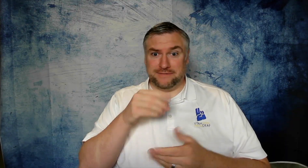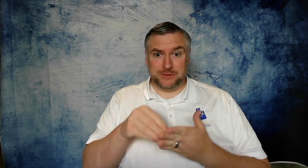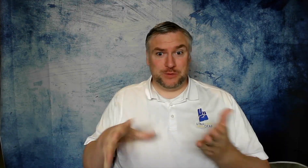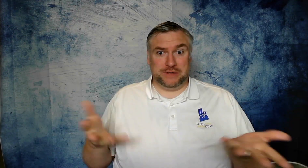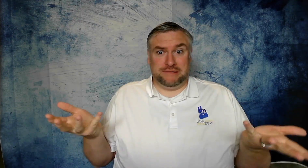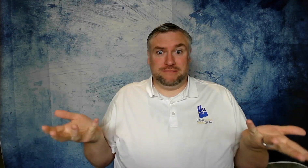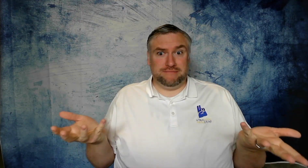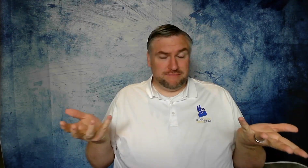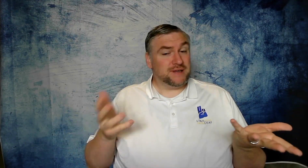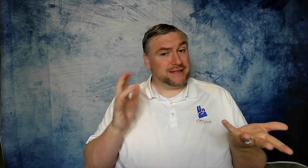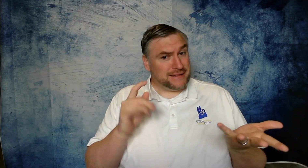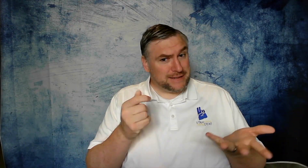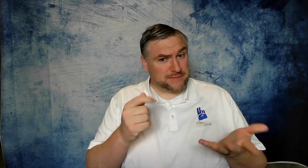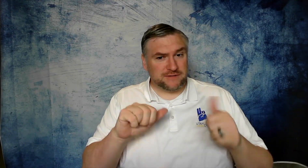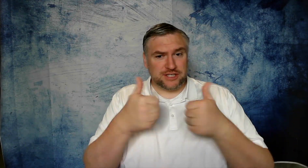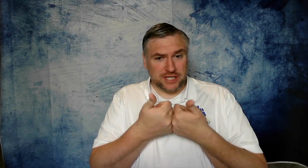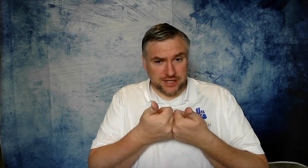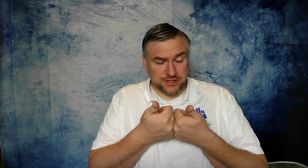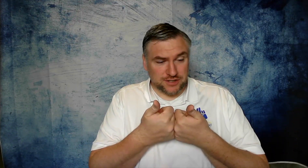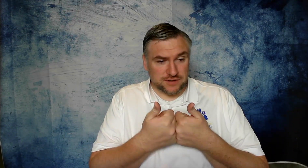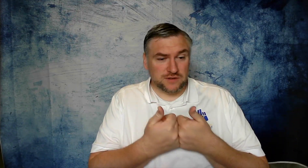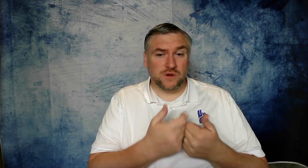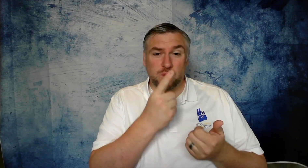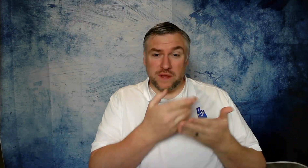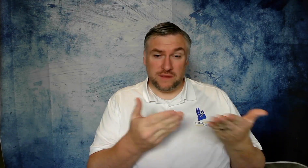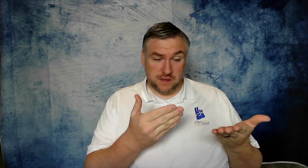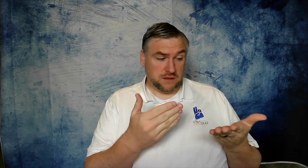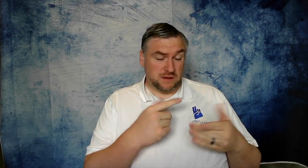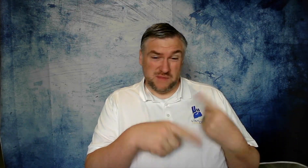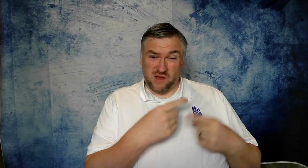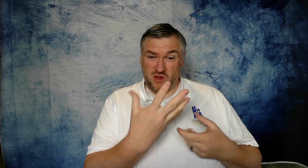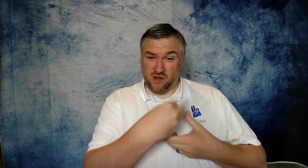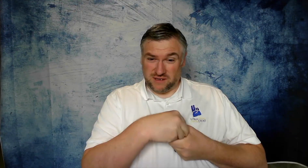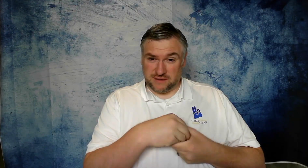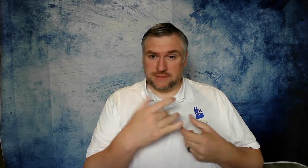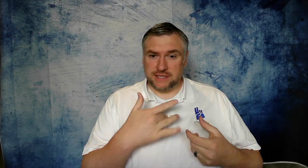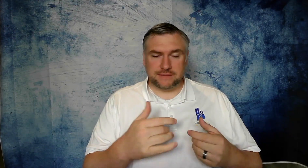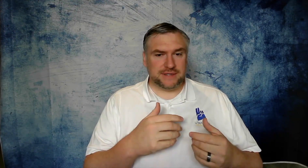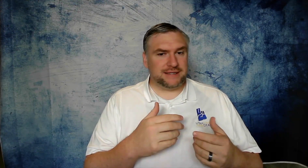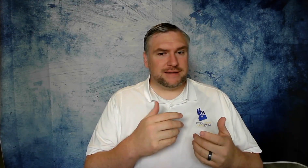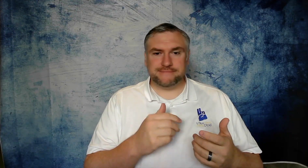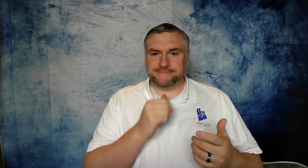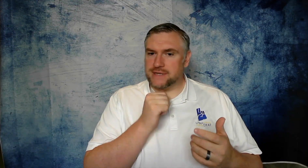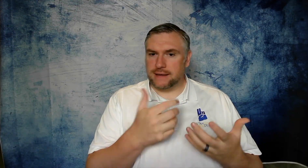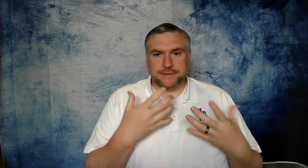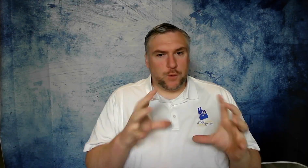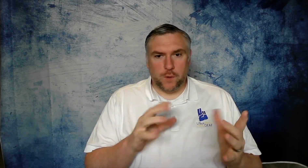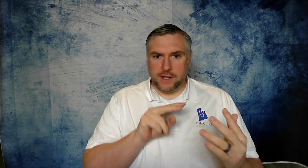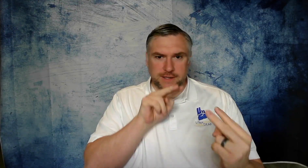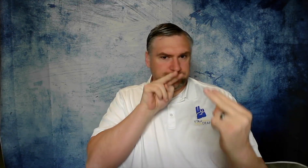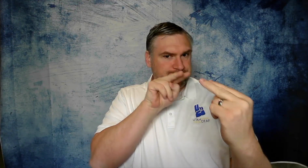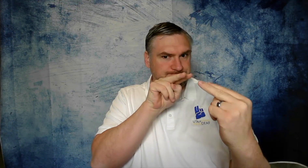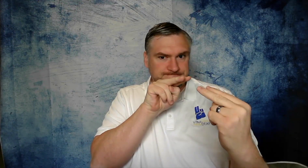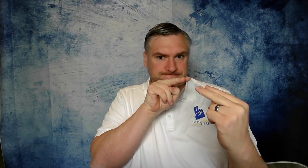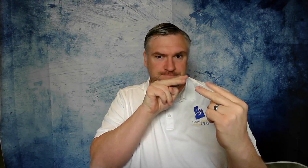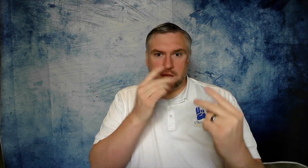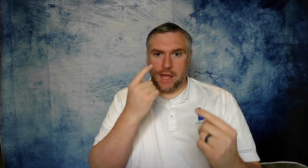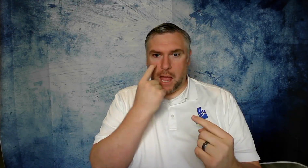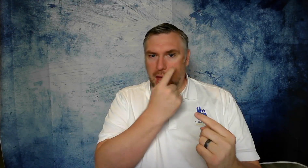Autism and deaf students, whew, that's a little bit of a challenge. One thing about autism is they don't want eye